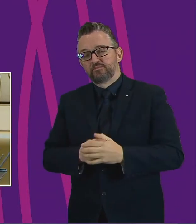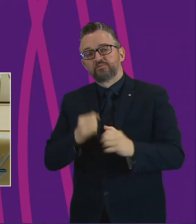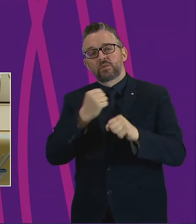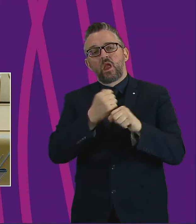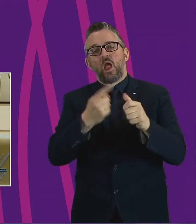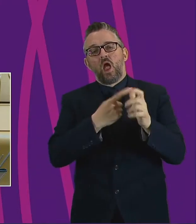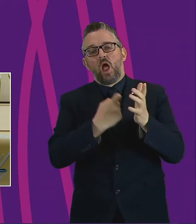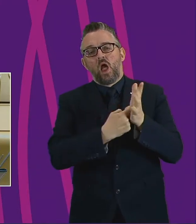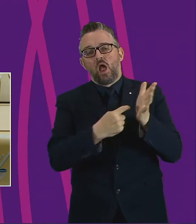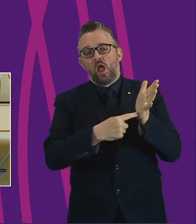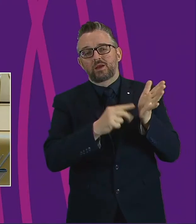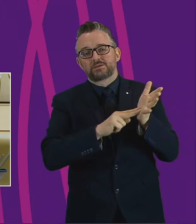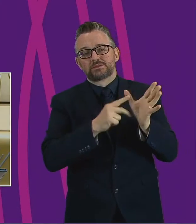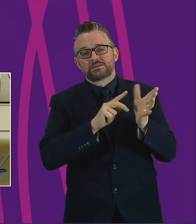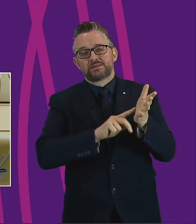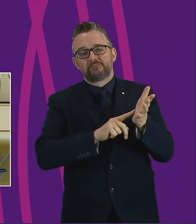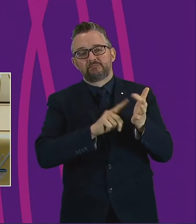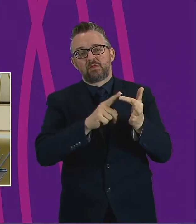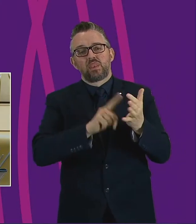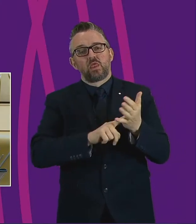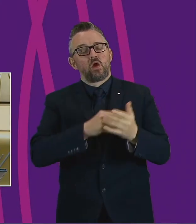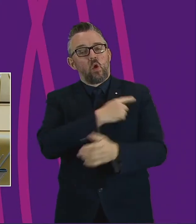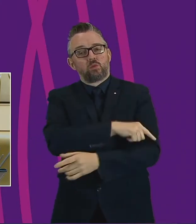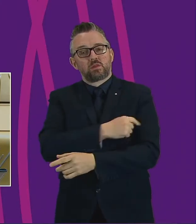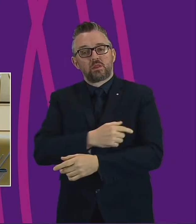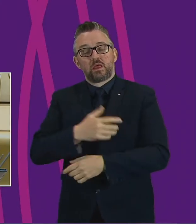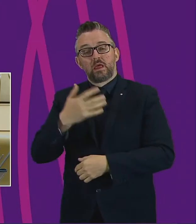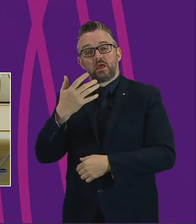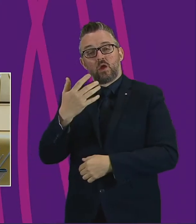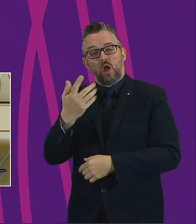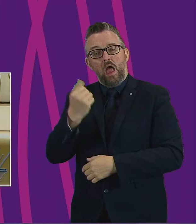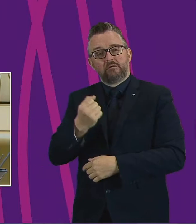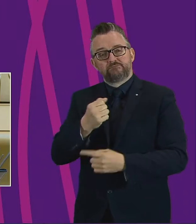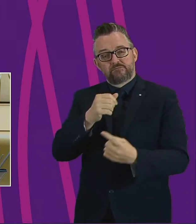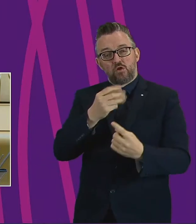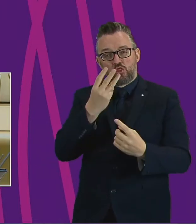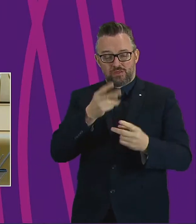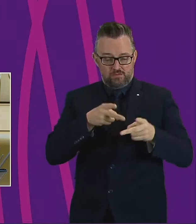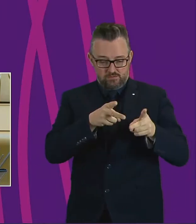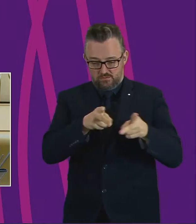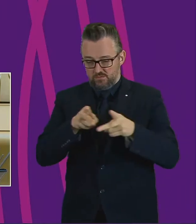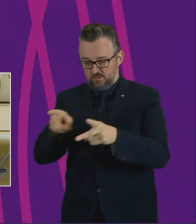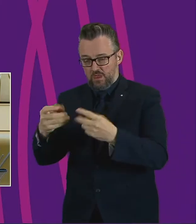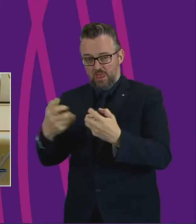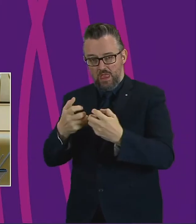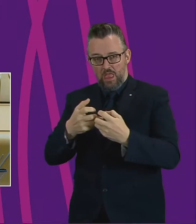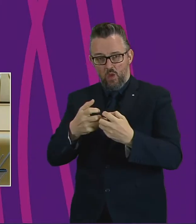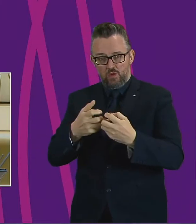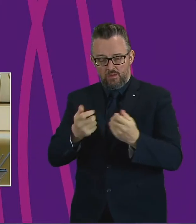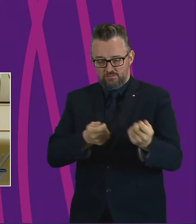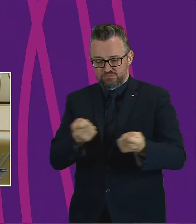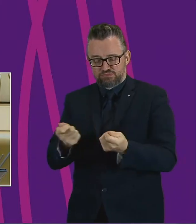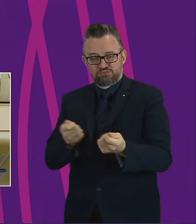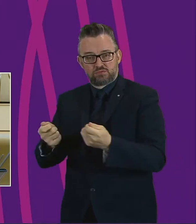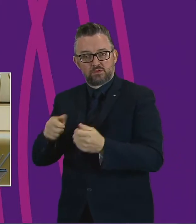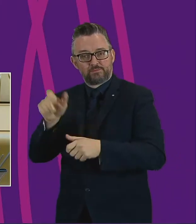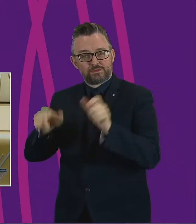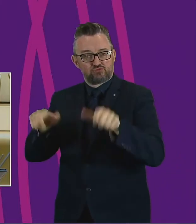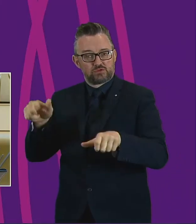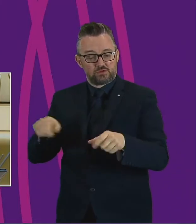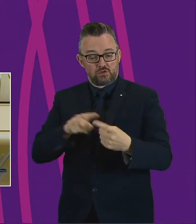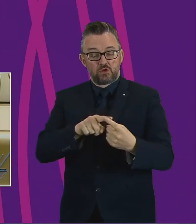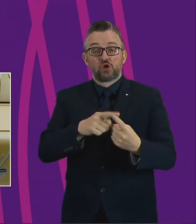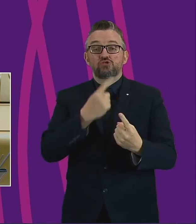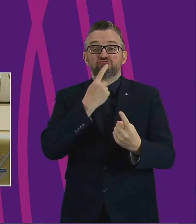Hospital, as other hospitals, have three pathways to manage patients. The red pathway, where they know that the